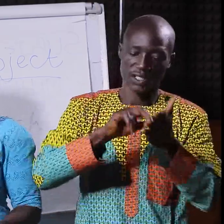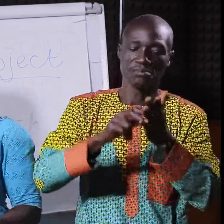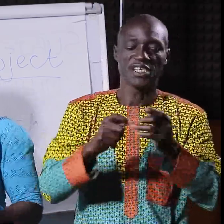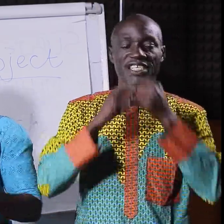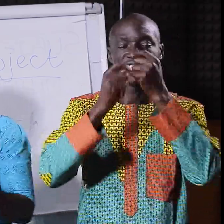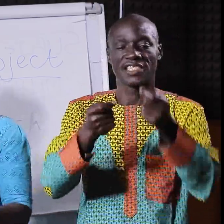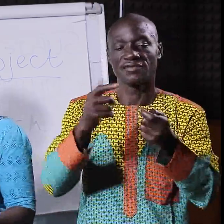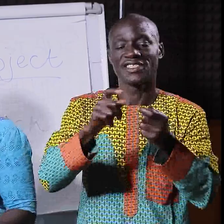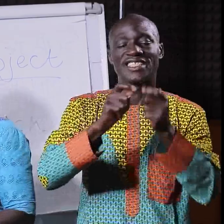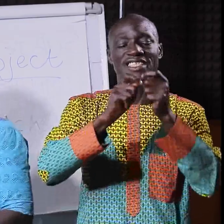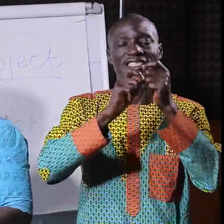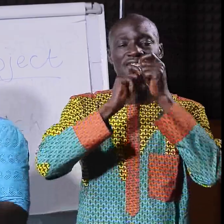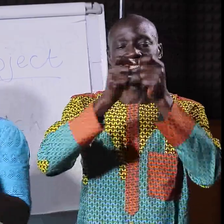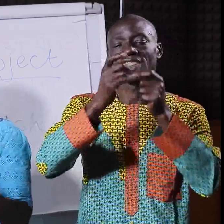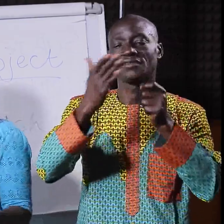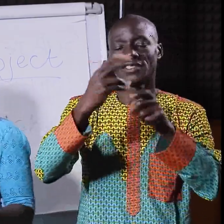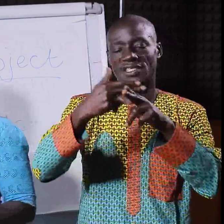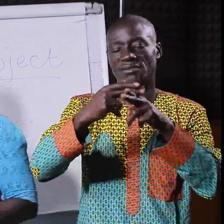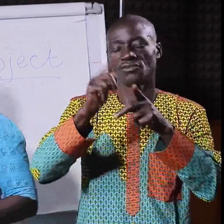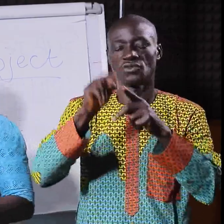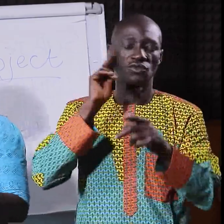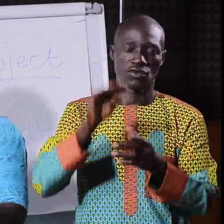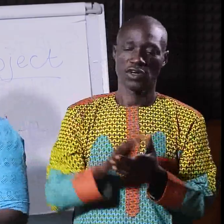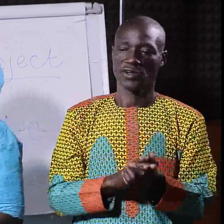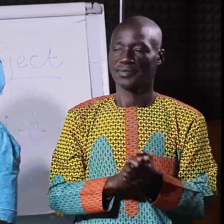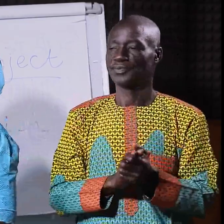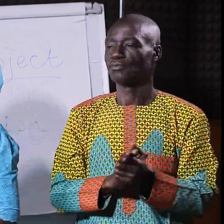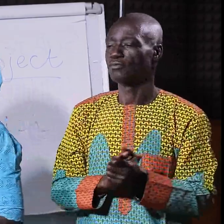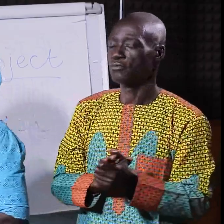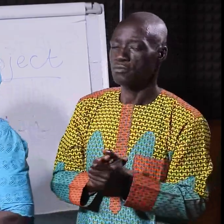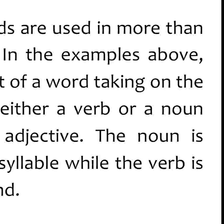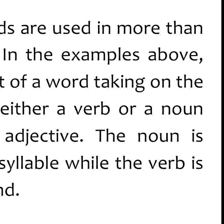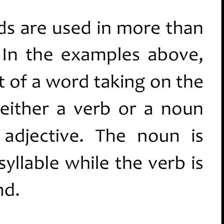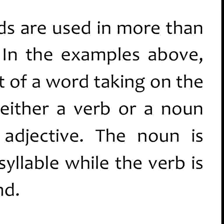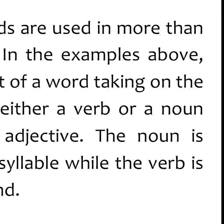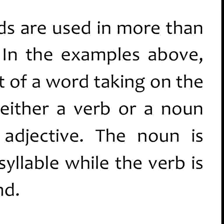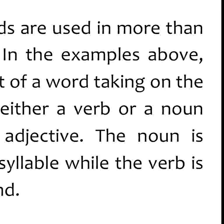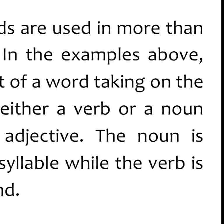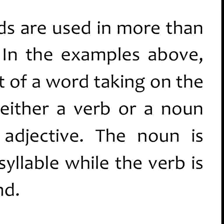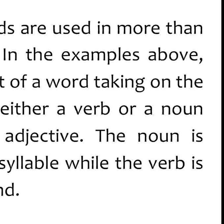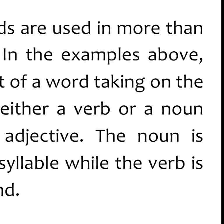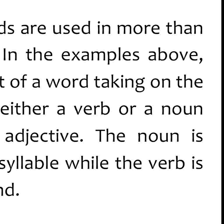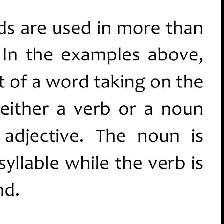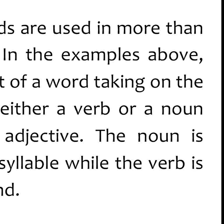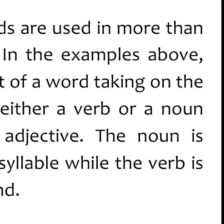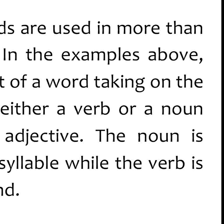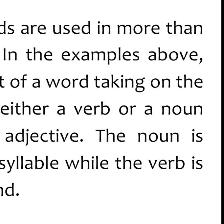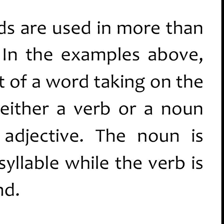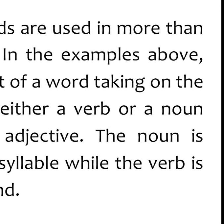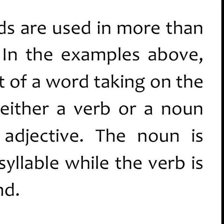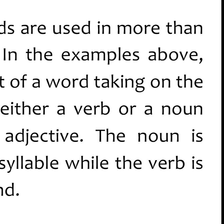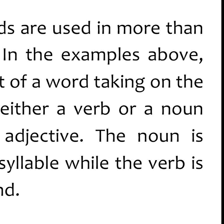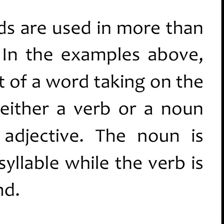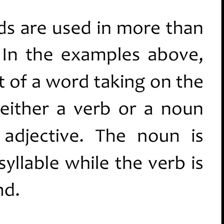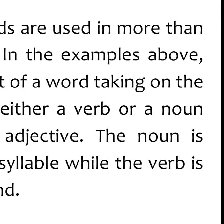The present is a gift. So present the present to her. Very often words are used in more than